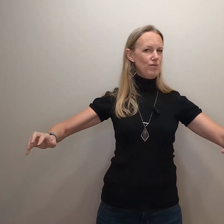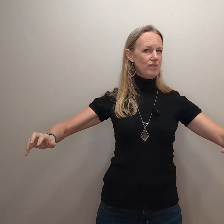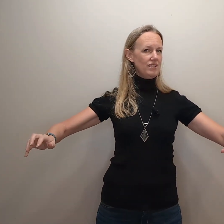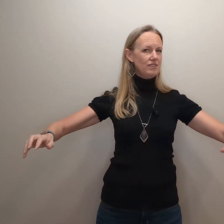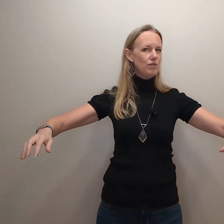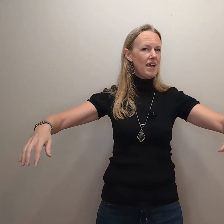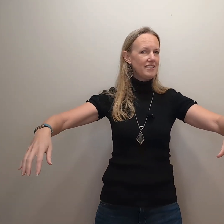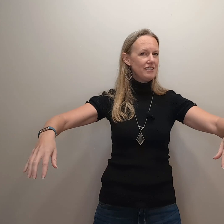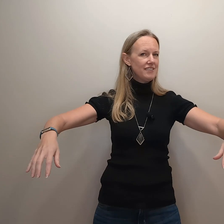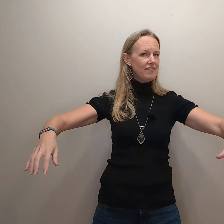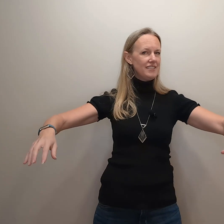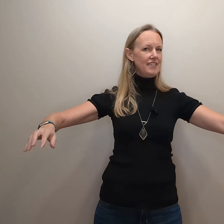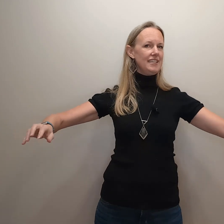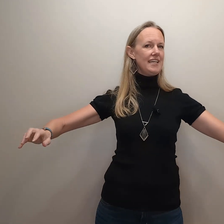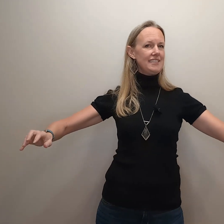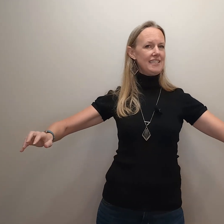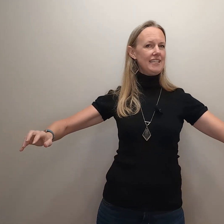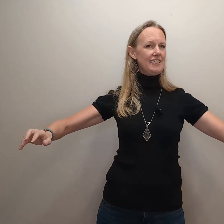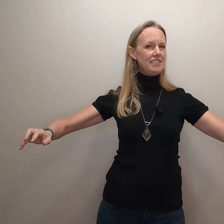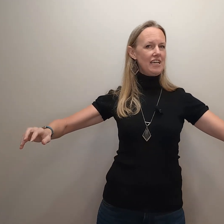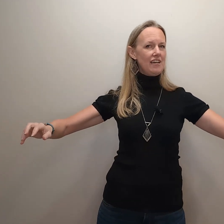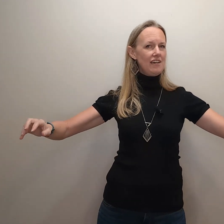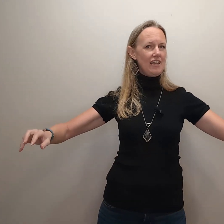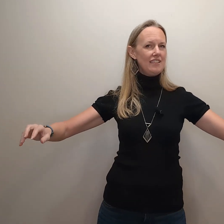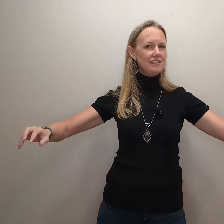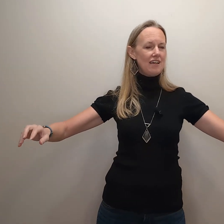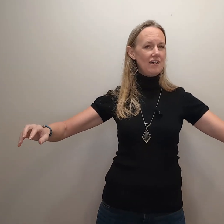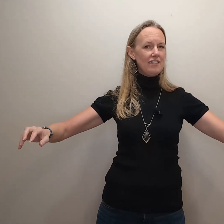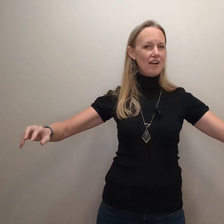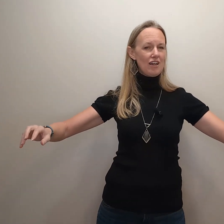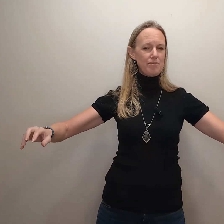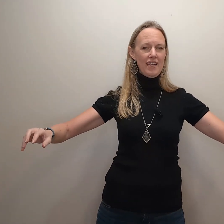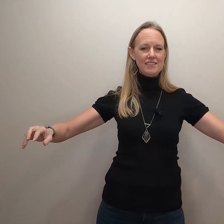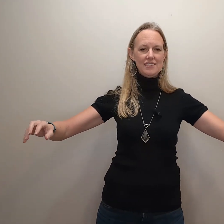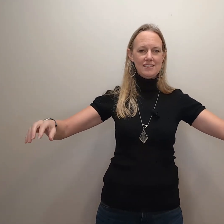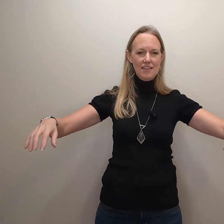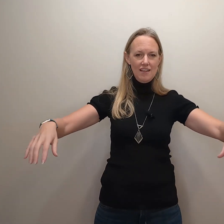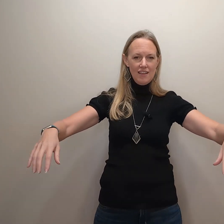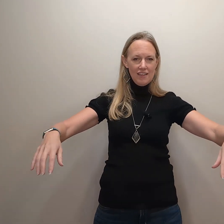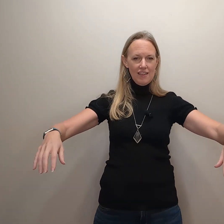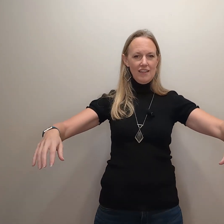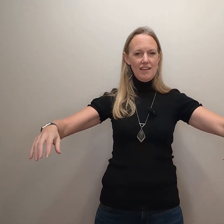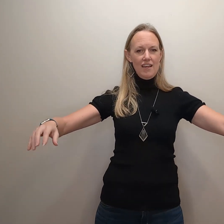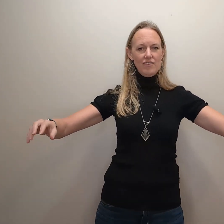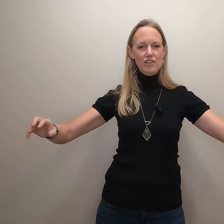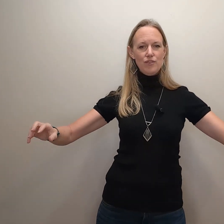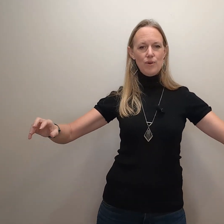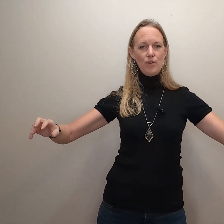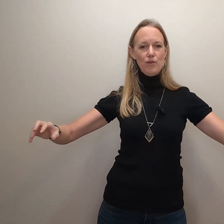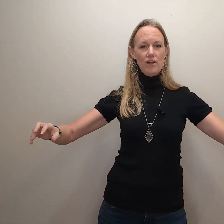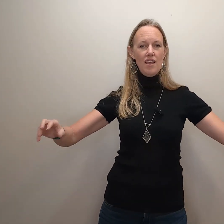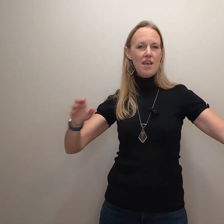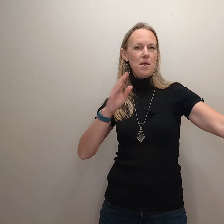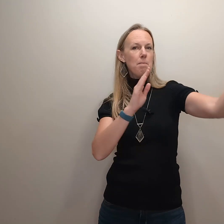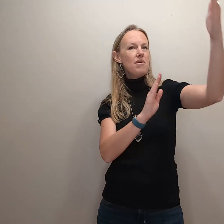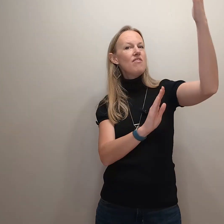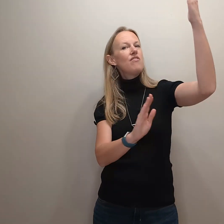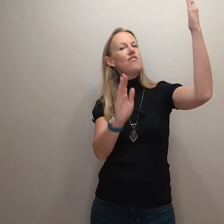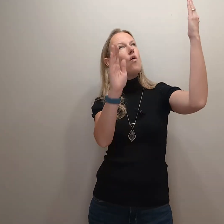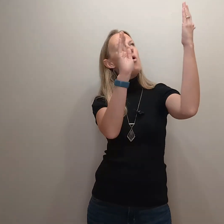throne. So imagine yourself sitting in that stately chair, hands on the armrests. Okay, let every throne